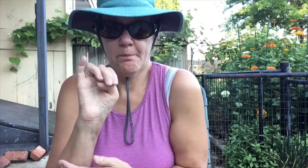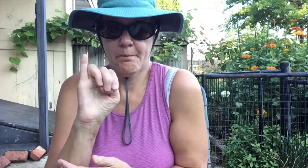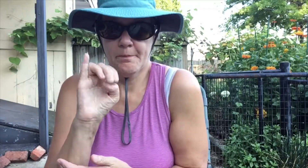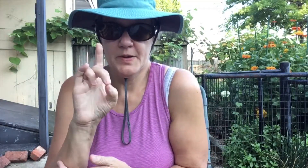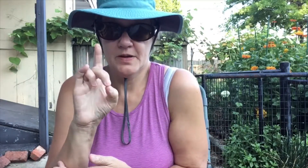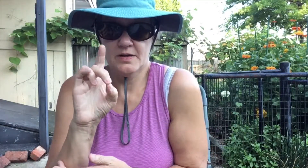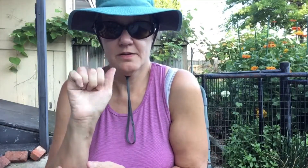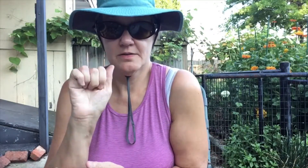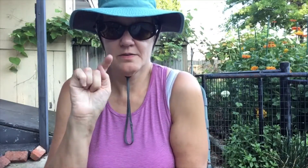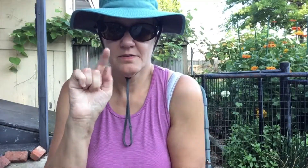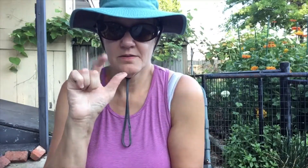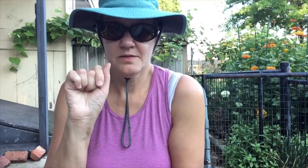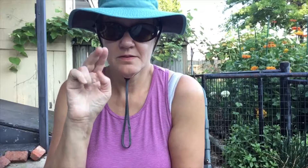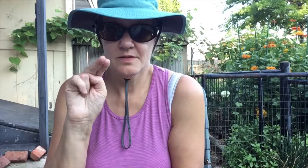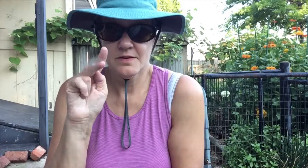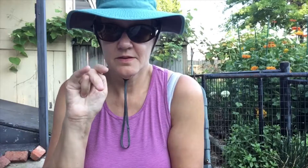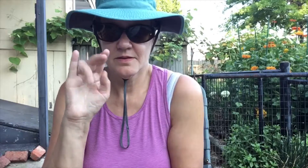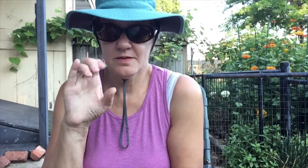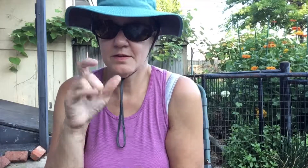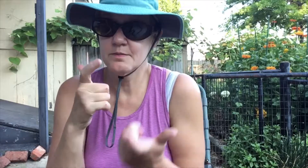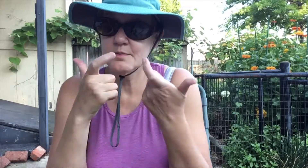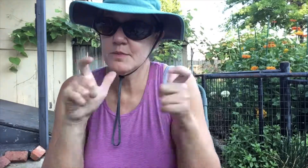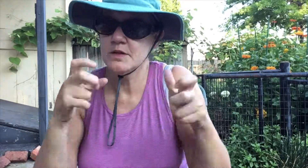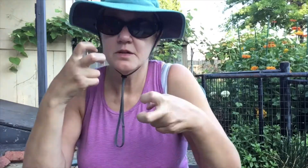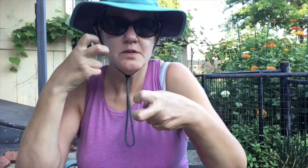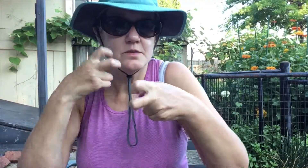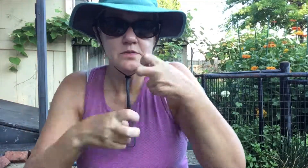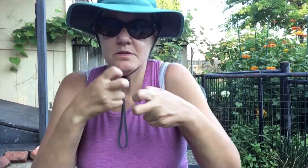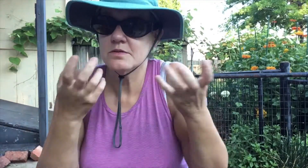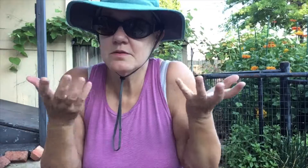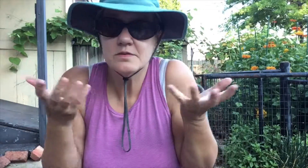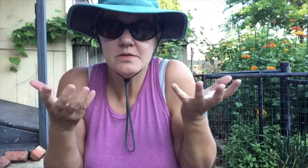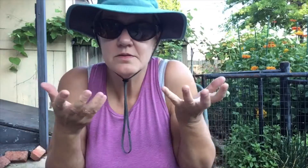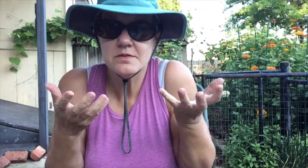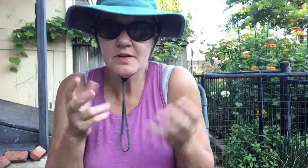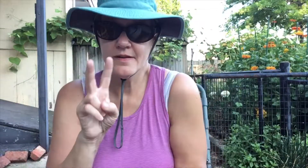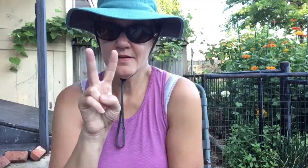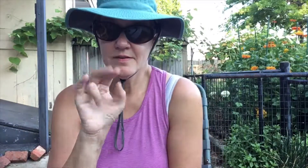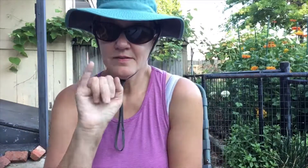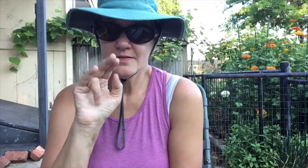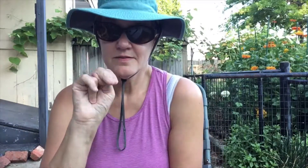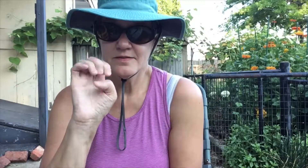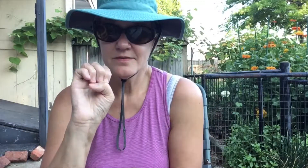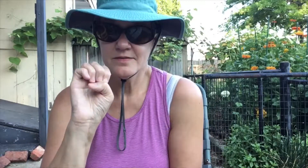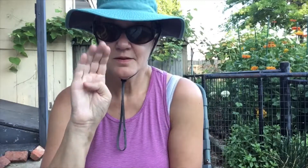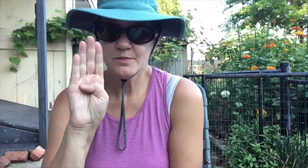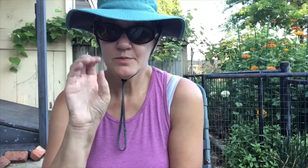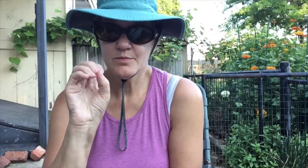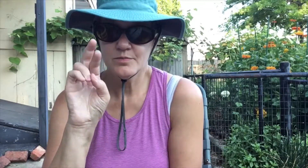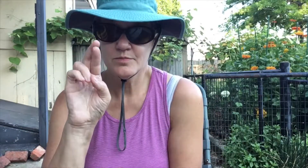the mid-Atlantic on the East Coast, vine borers are a huge problem.